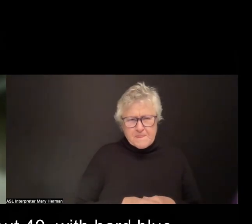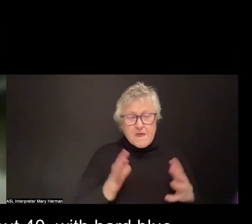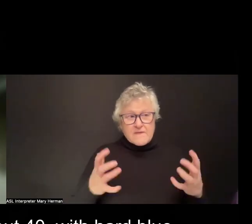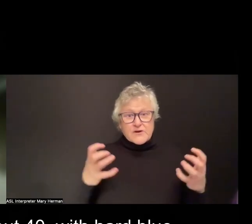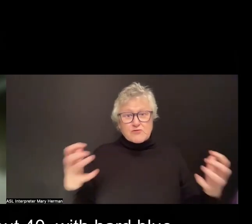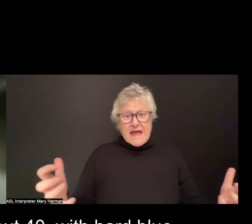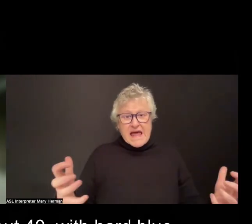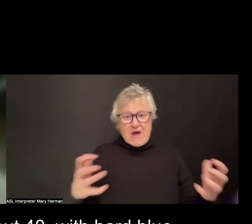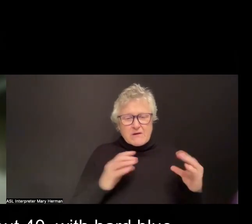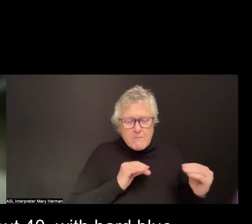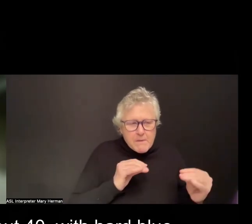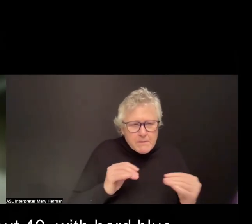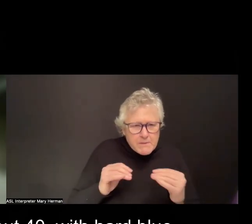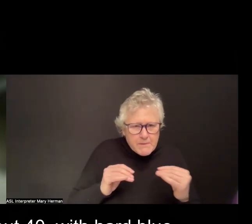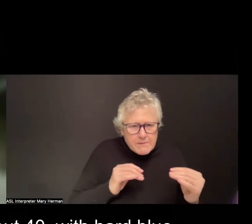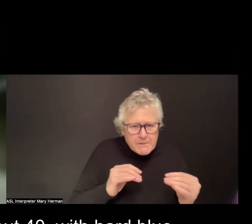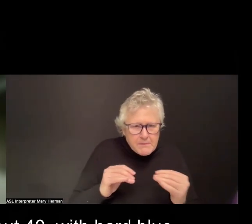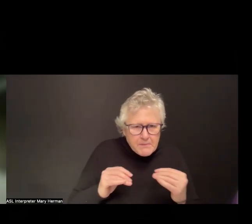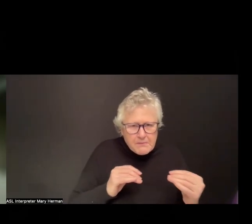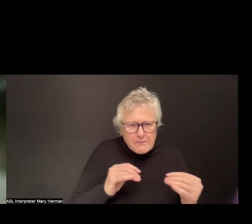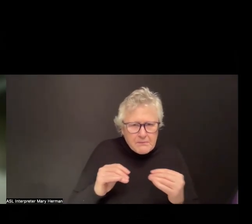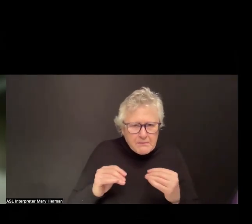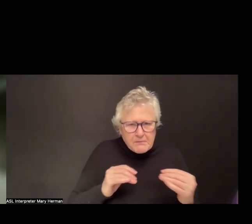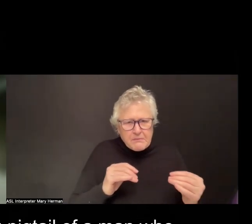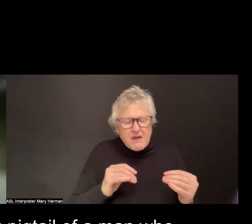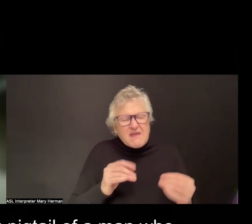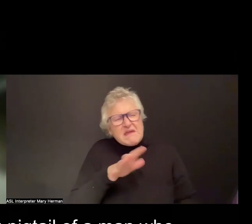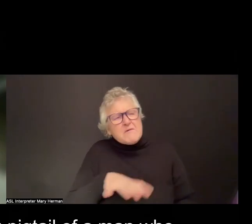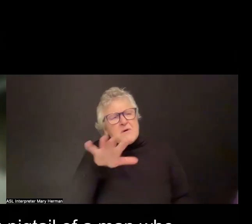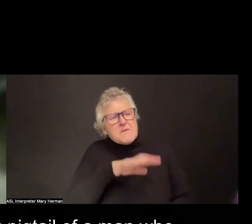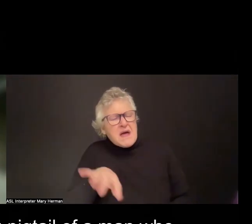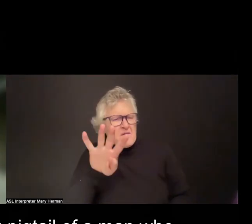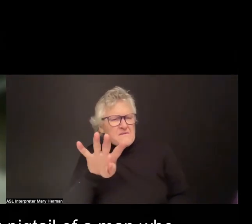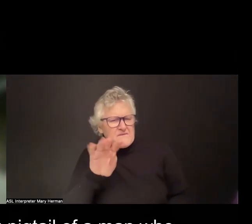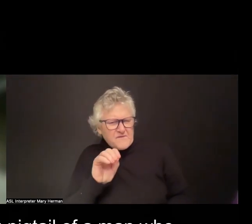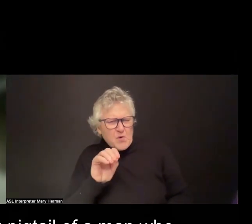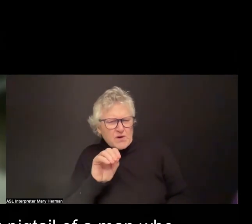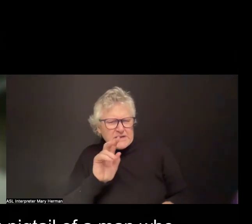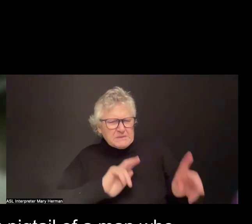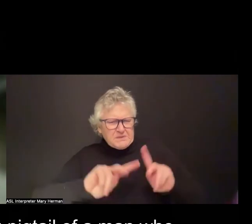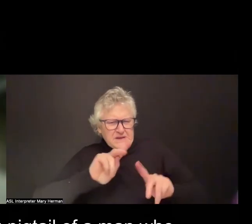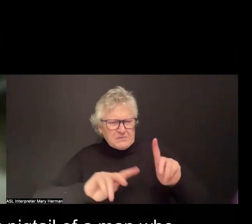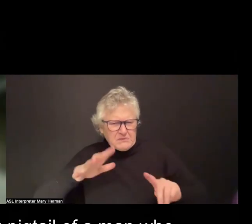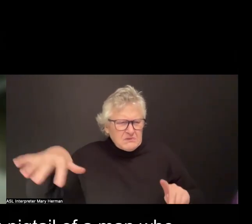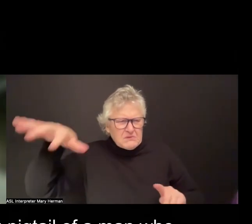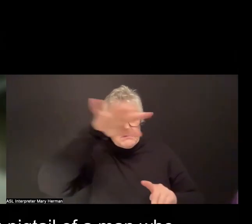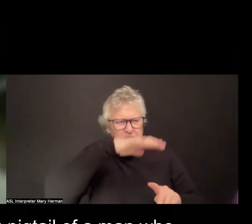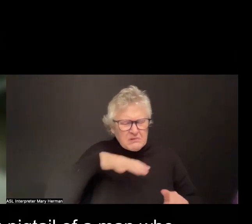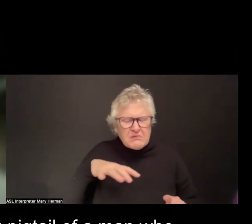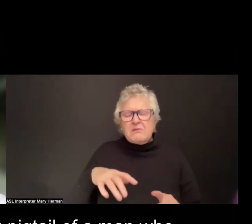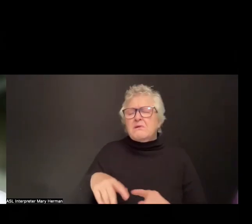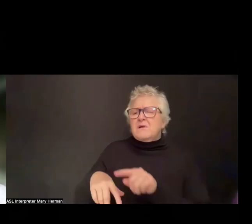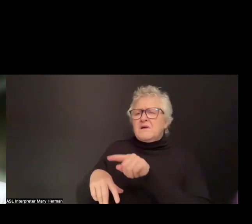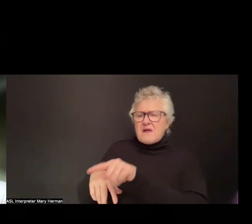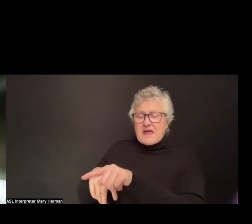This rogue was about 40, with hard blue eyes. He sported the long pigtail of a man who has spent his life at sea,